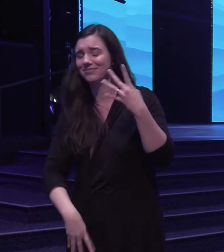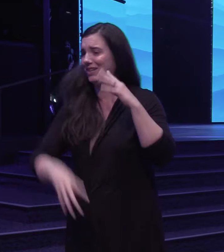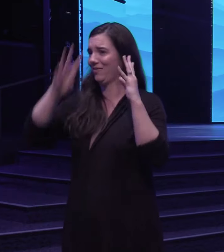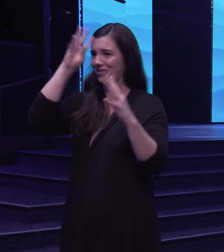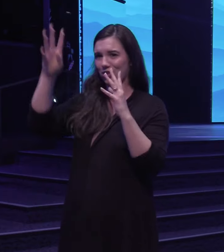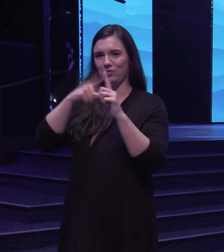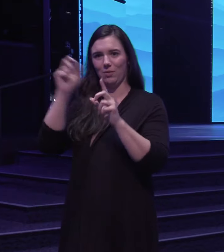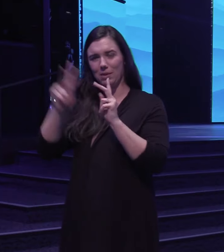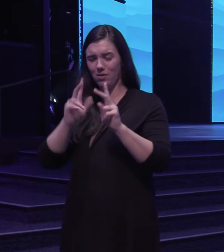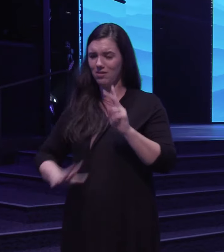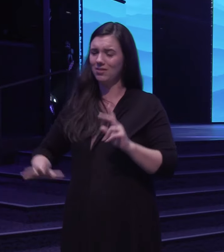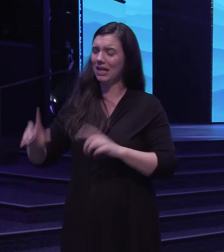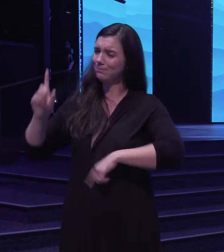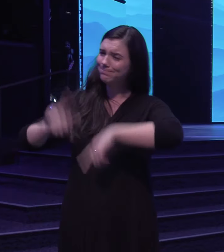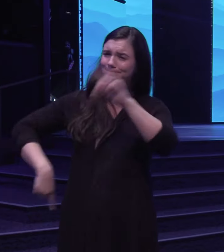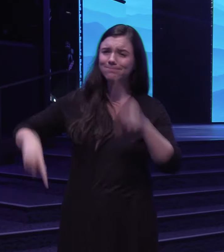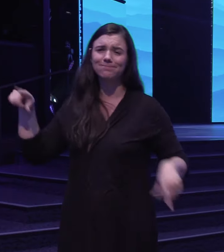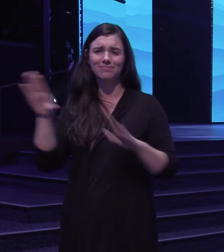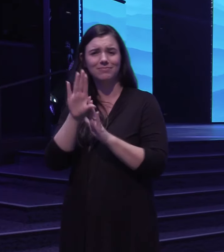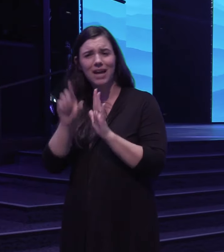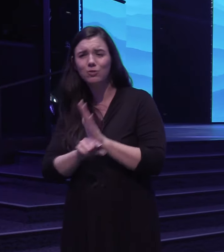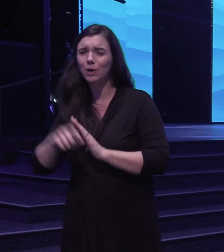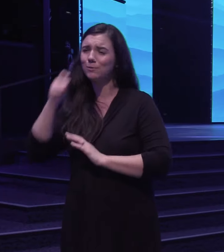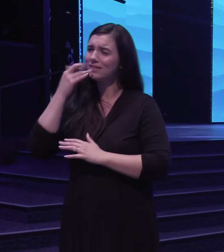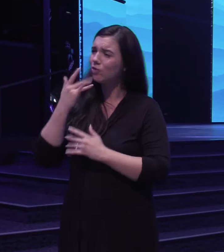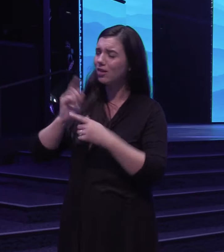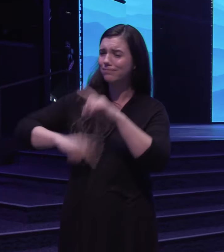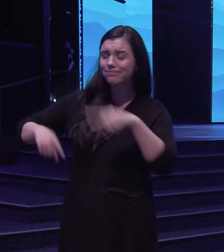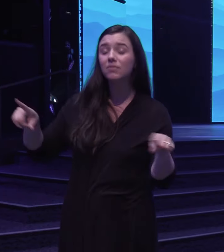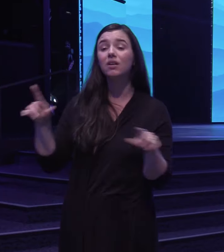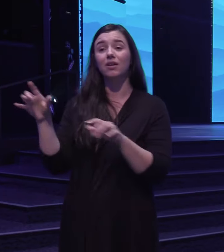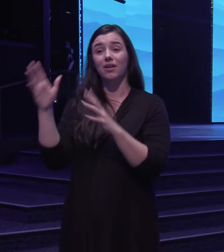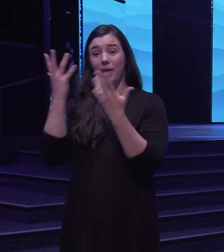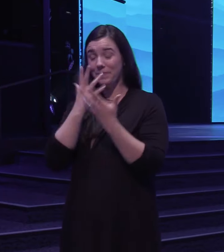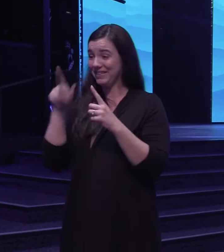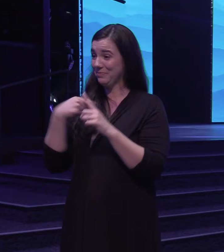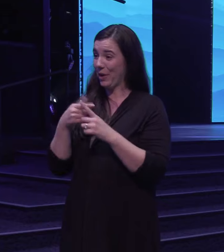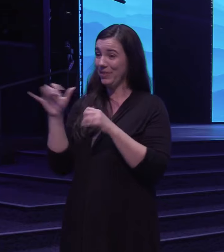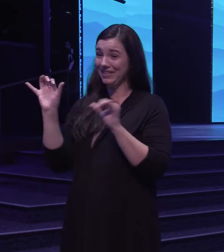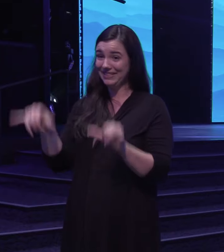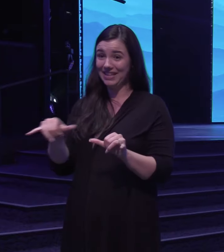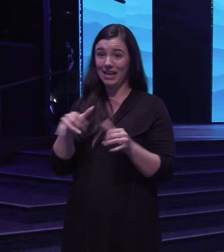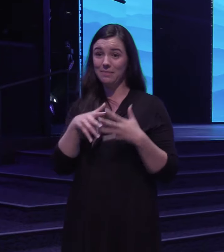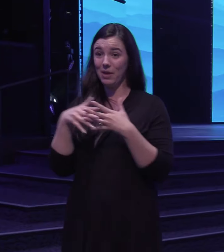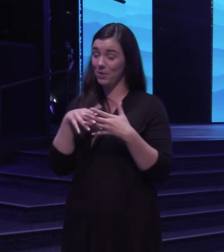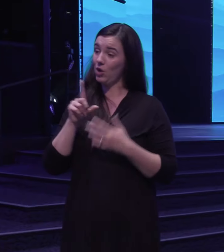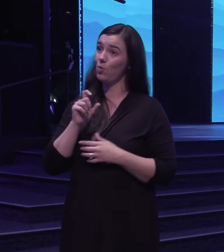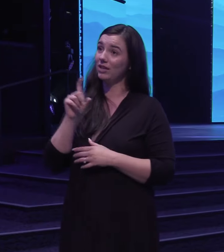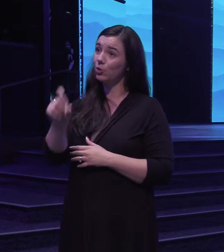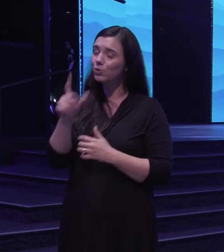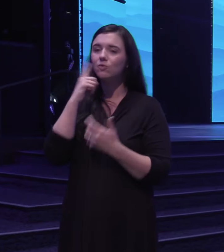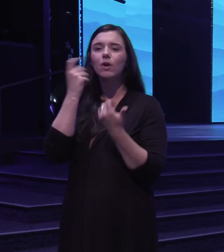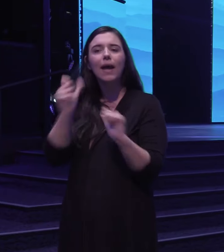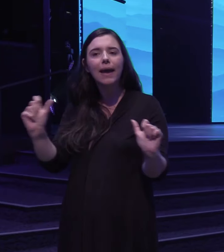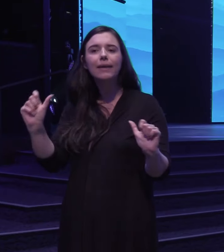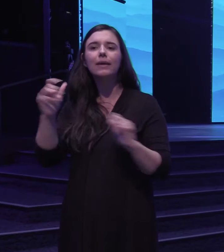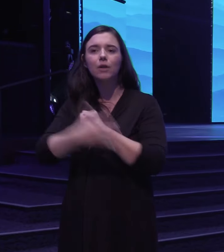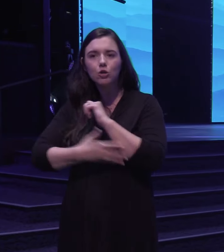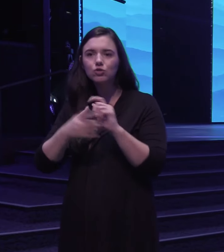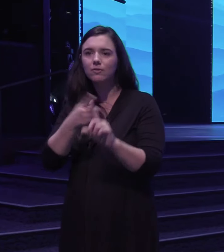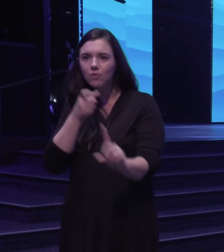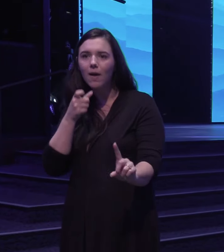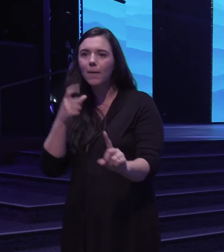the wonderful thing about America. I can take that same walk down the street for virtually any nationality and point